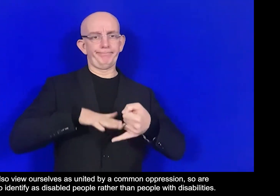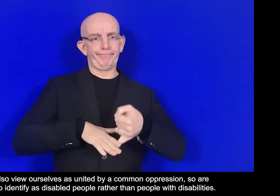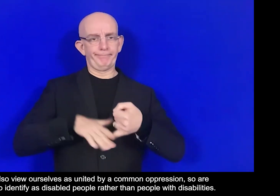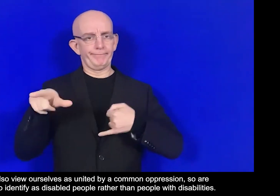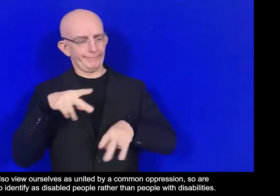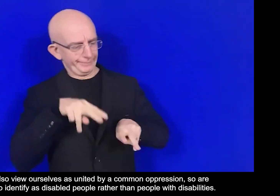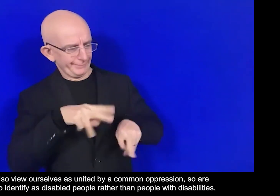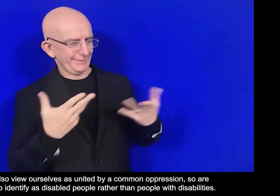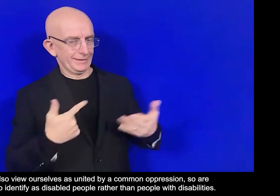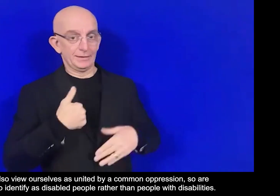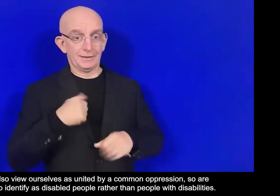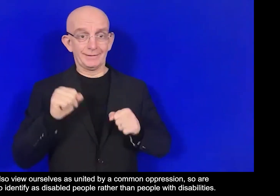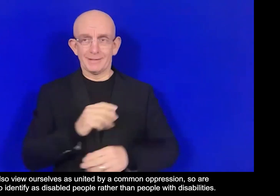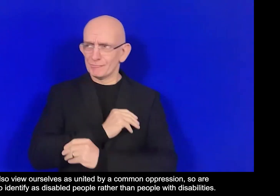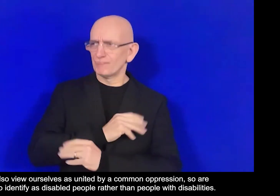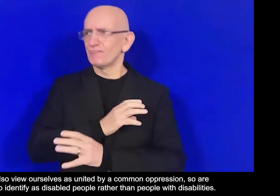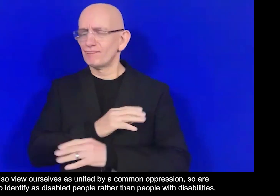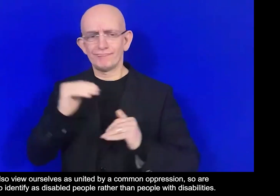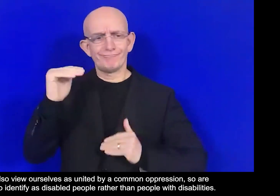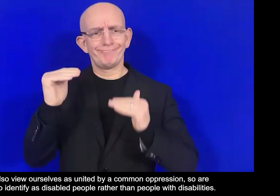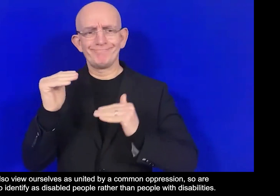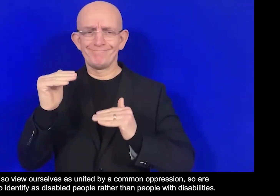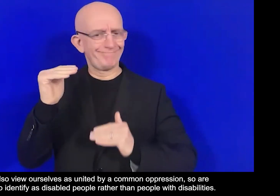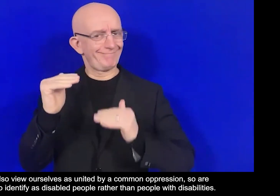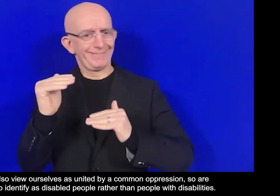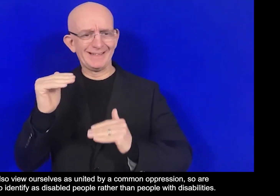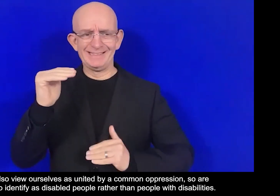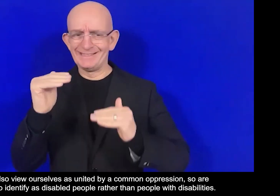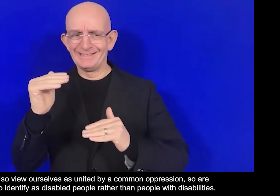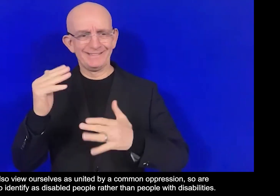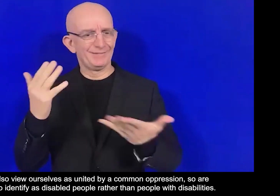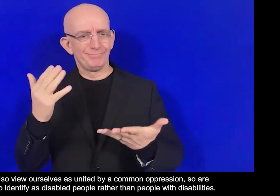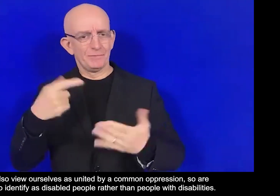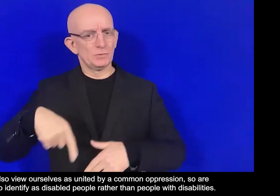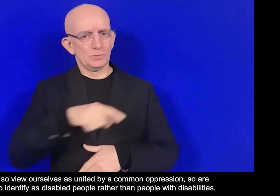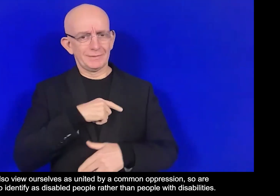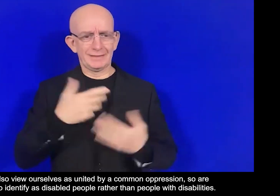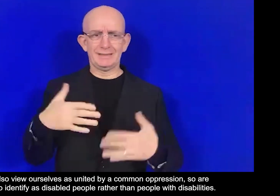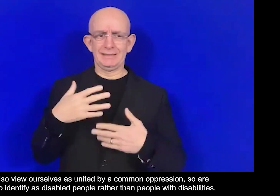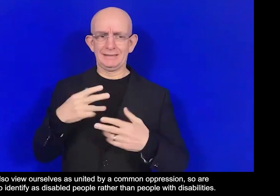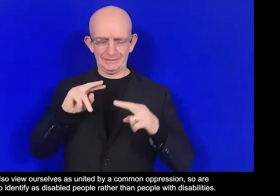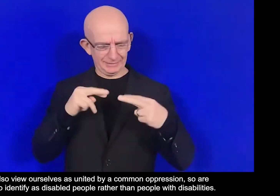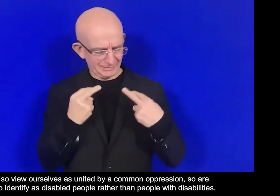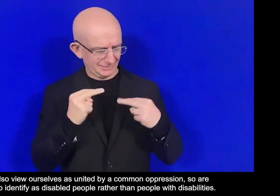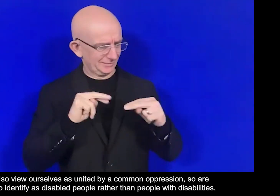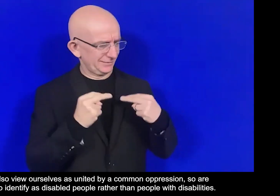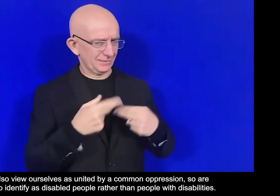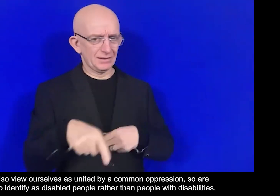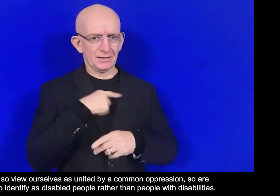common oppression, so are proud to identify as disabled